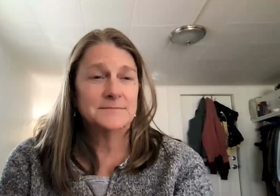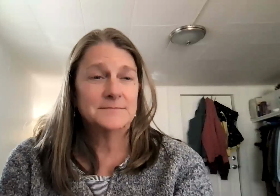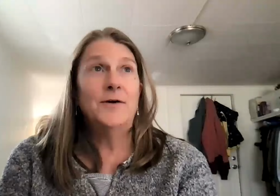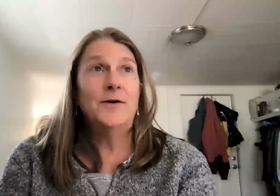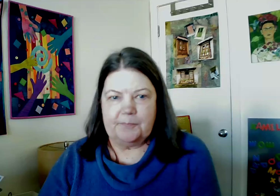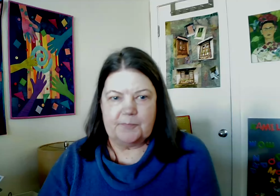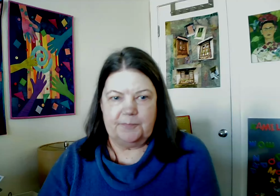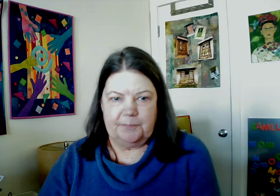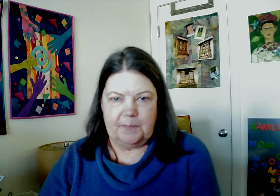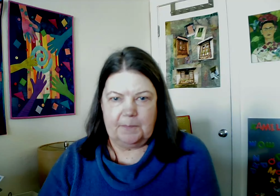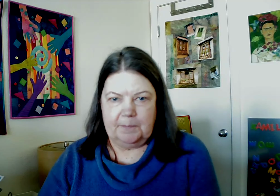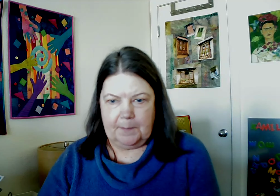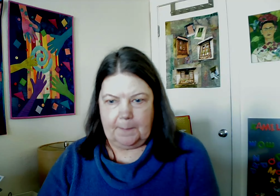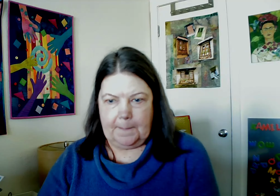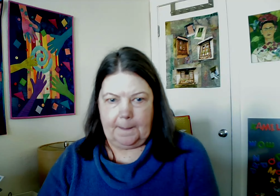I think Great. so.